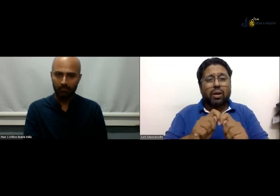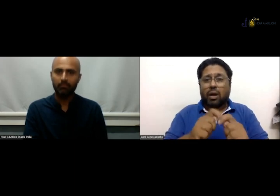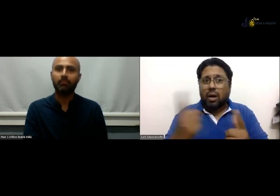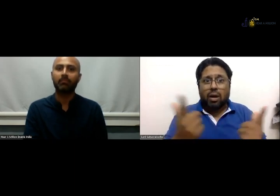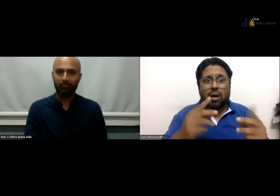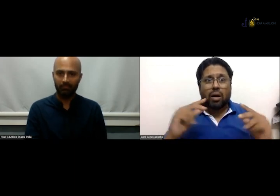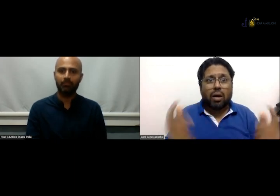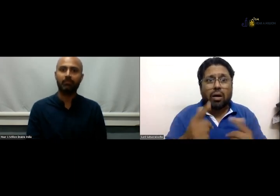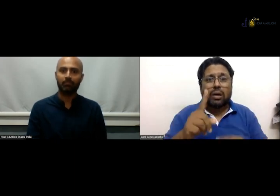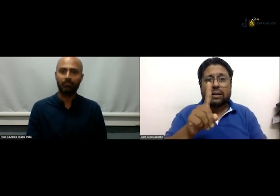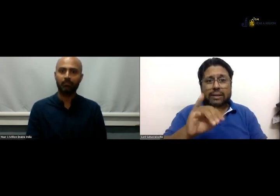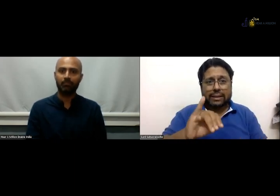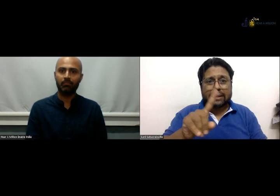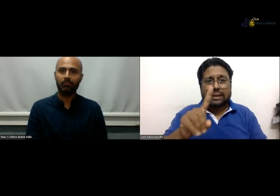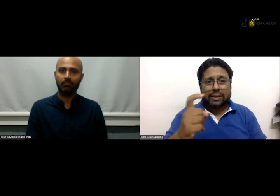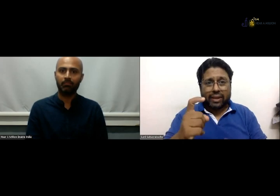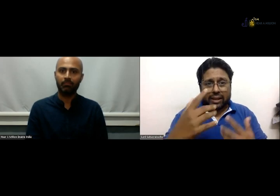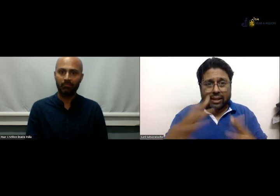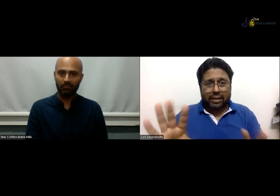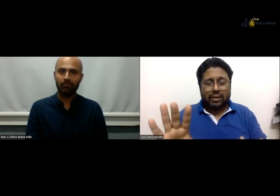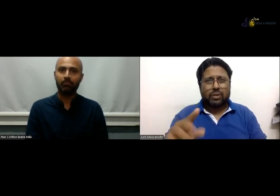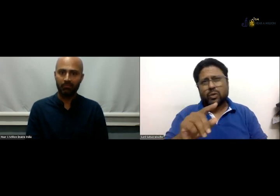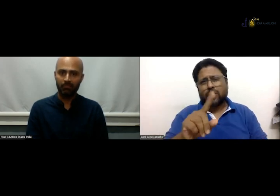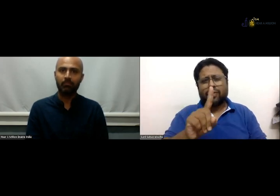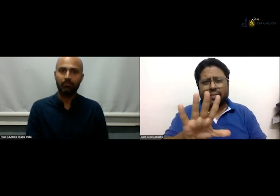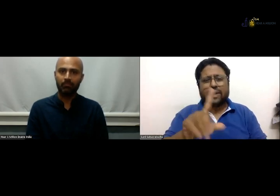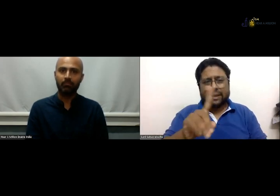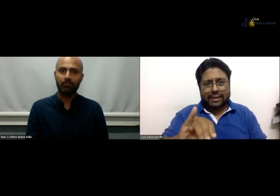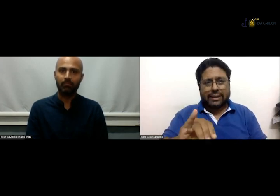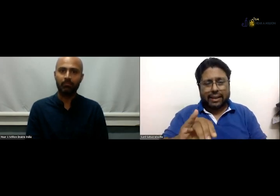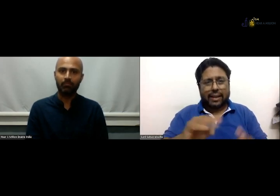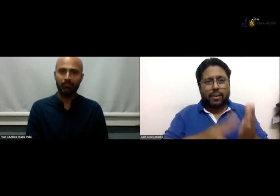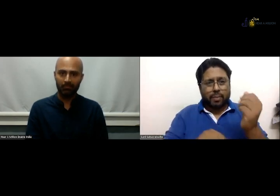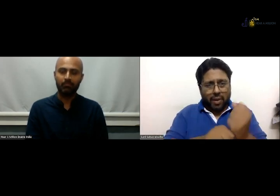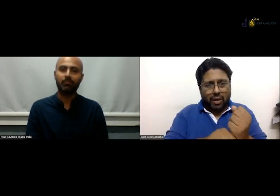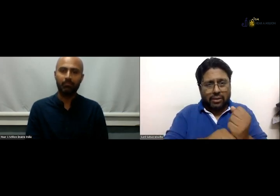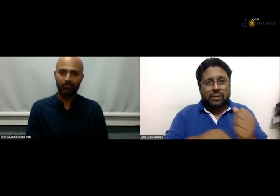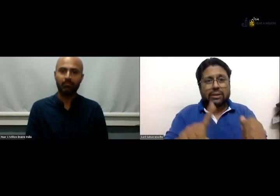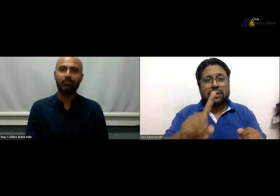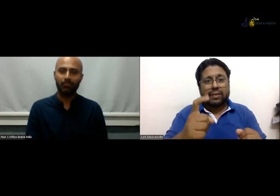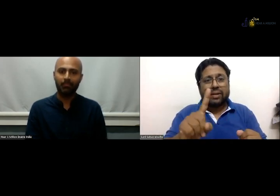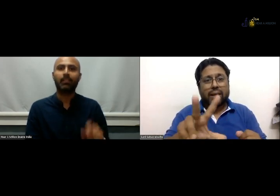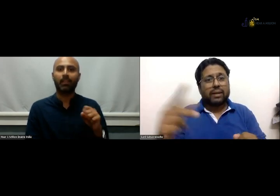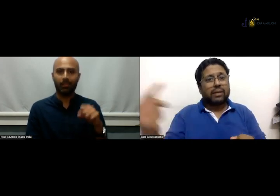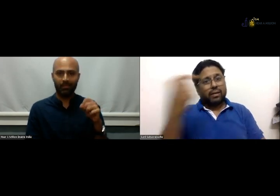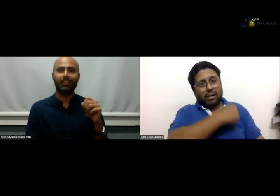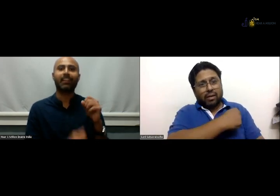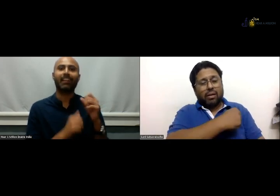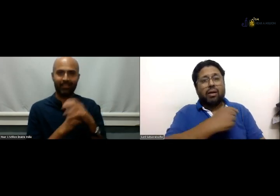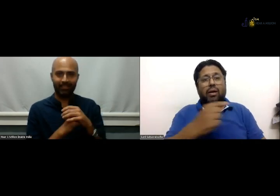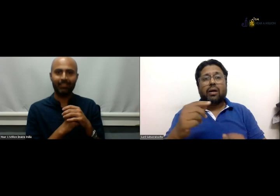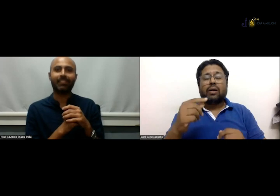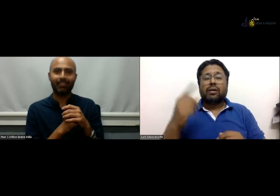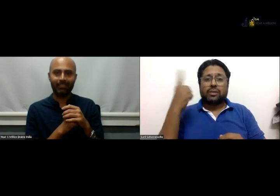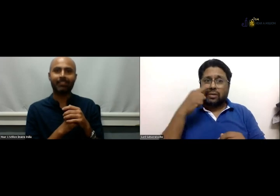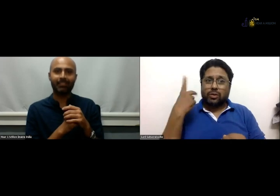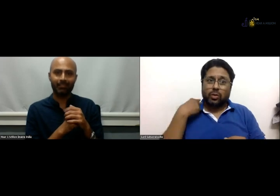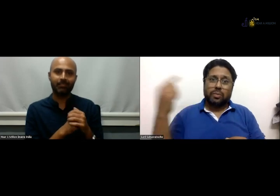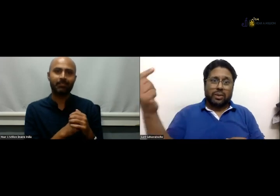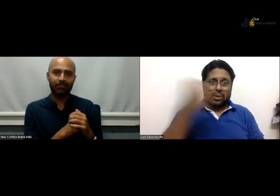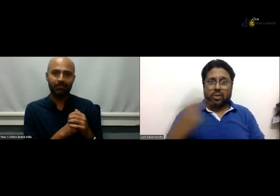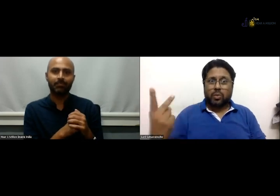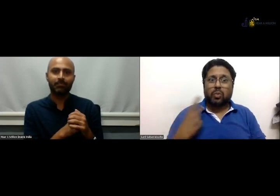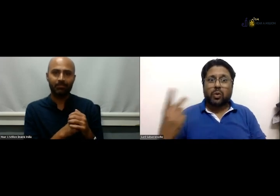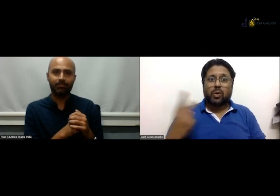on September, on 2000, on 17th and 18th date. He is talking about 17th, 18th